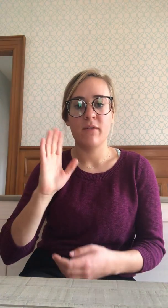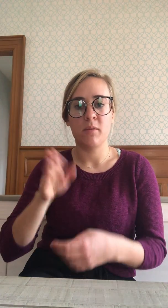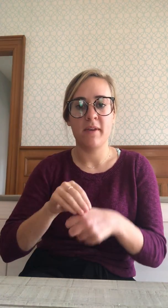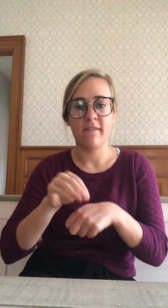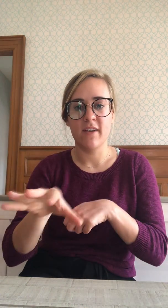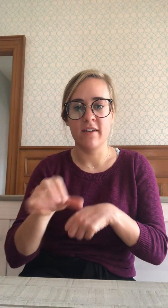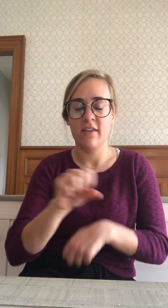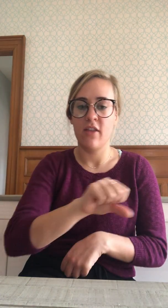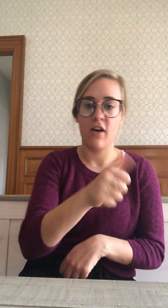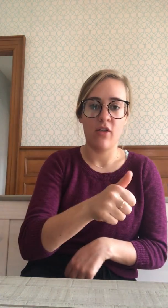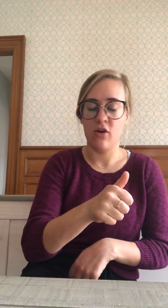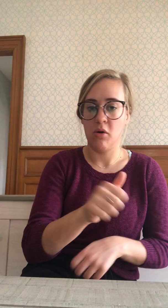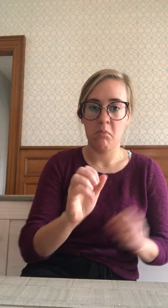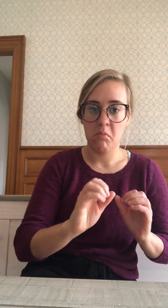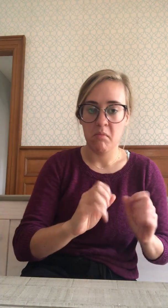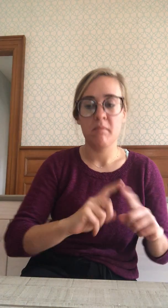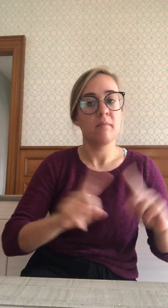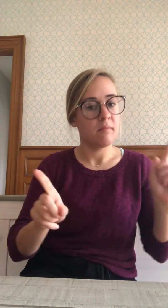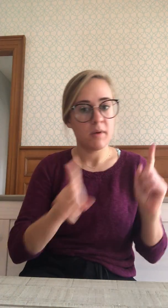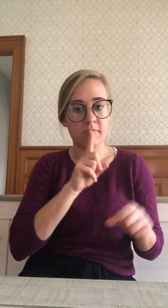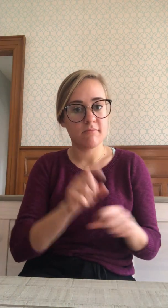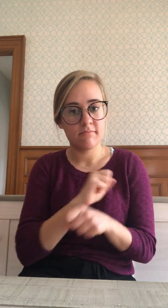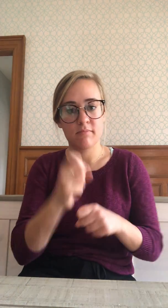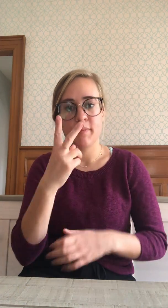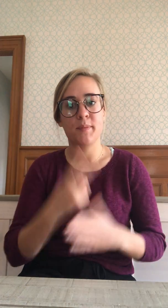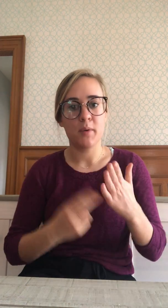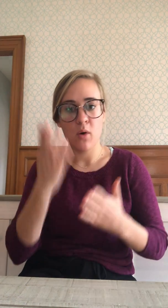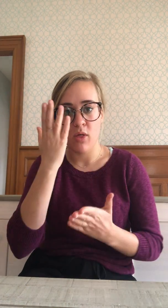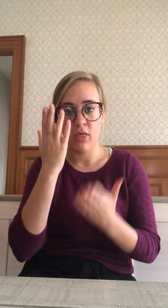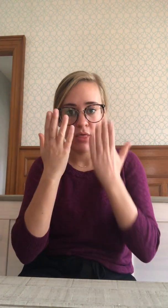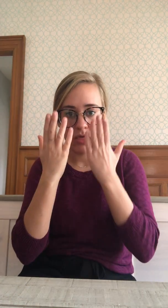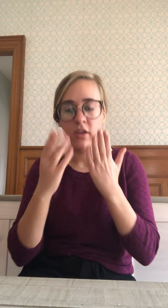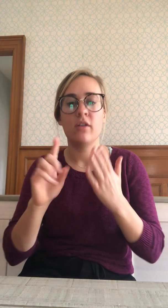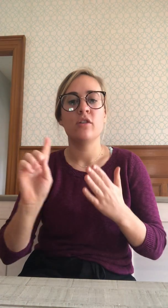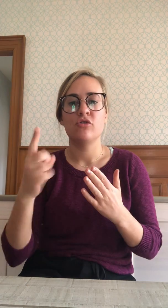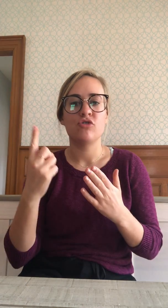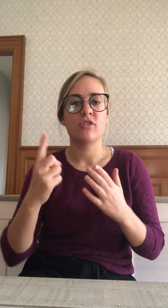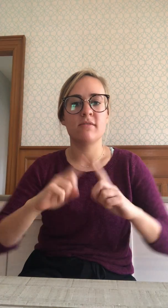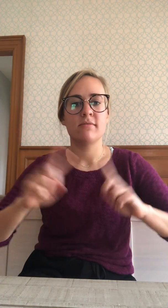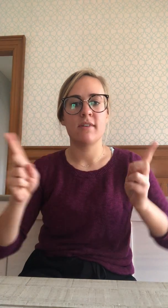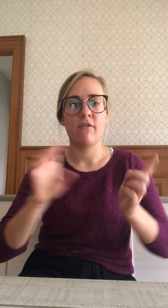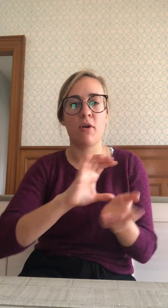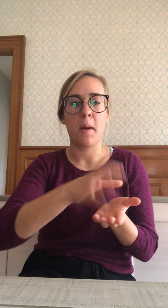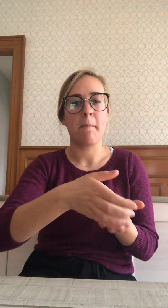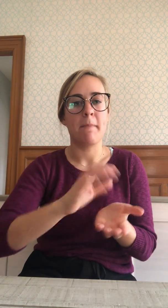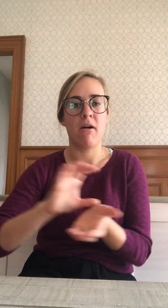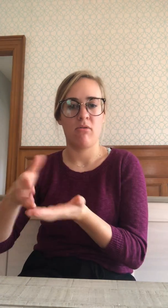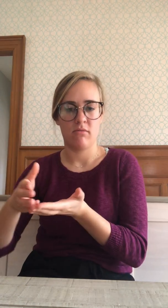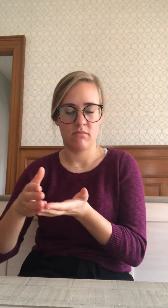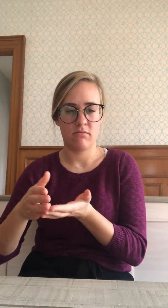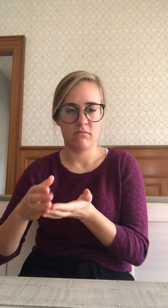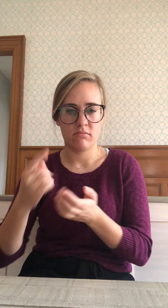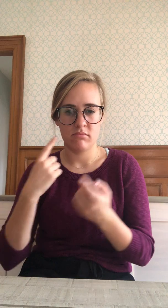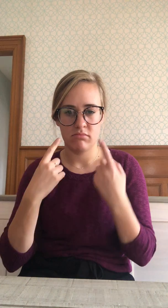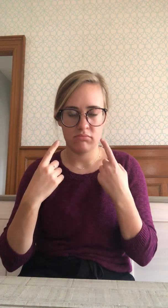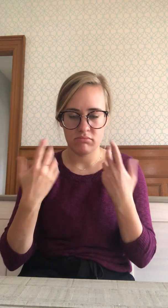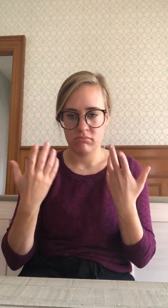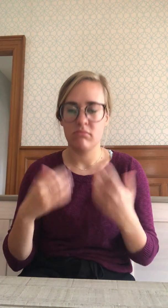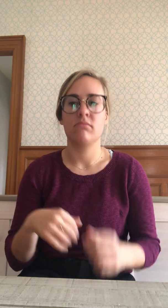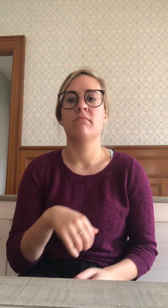examination, both sides of the face are affected, just to a different degree on one side versus the other. Thus, craniofacial